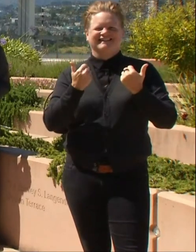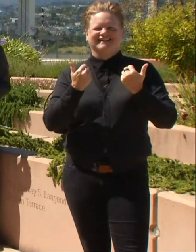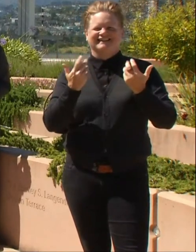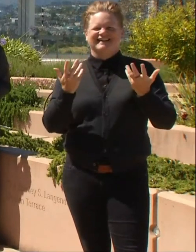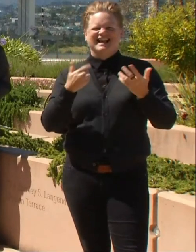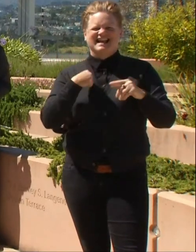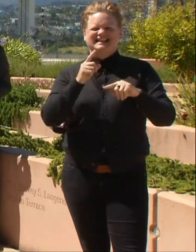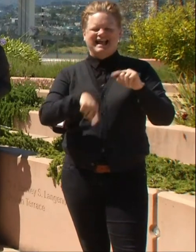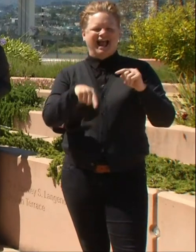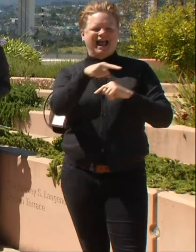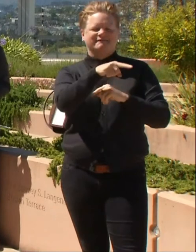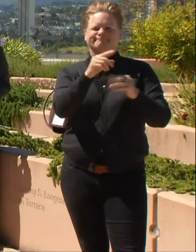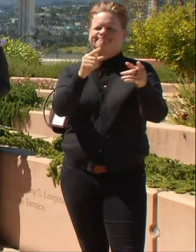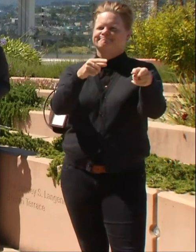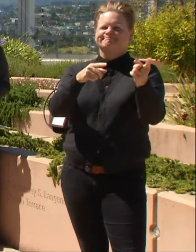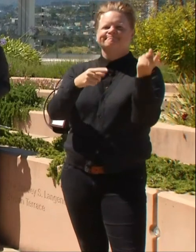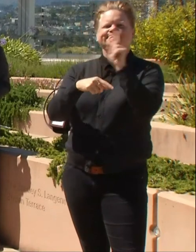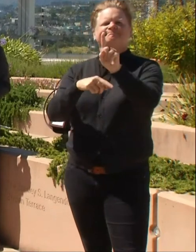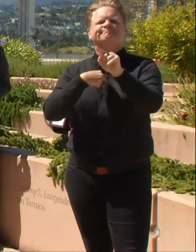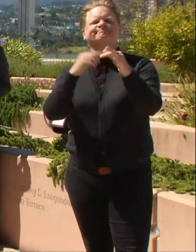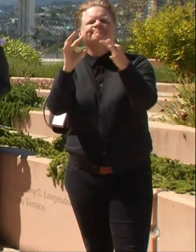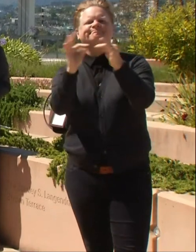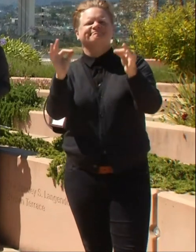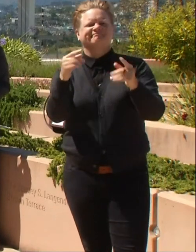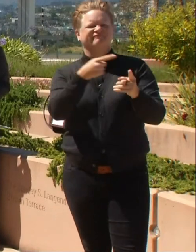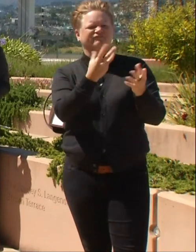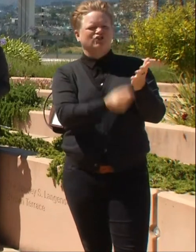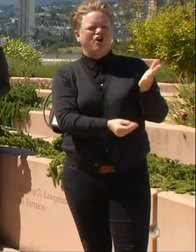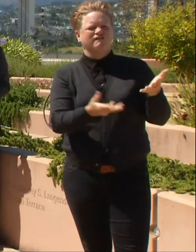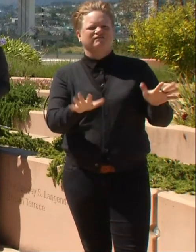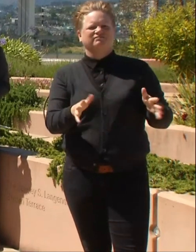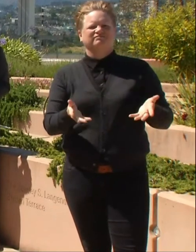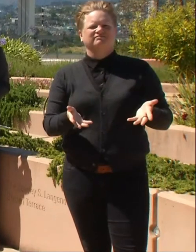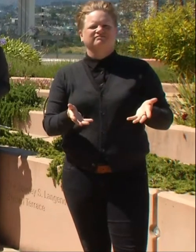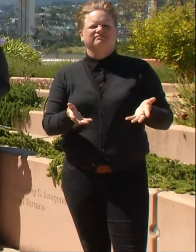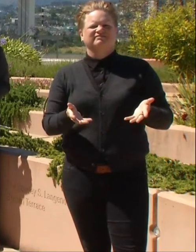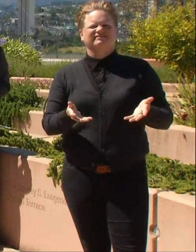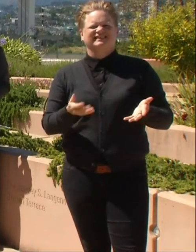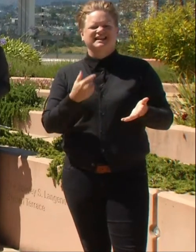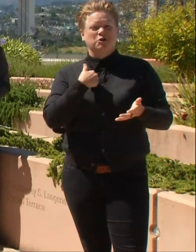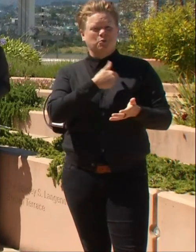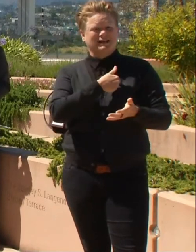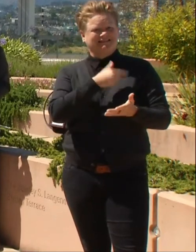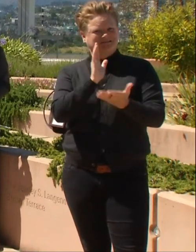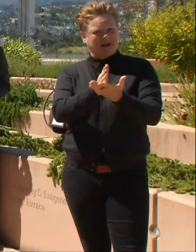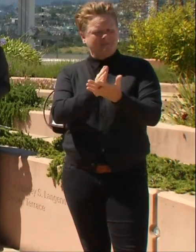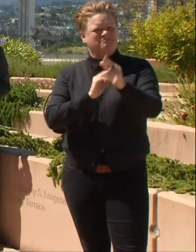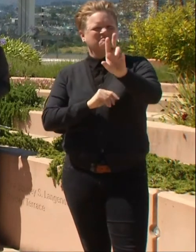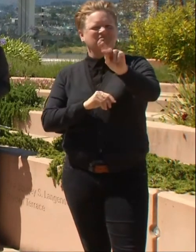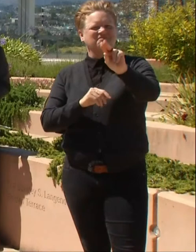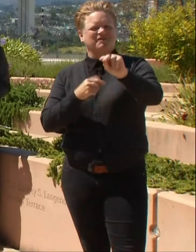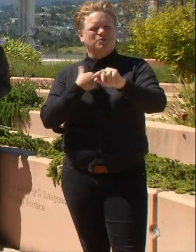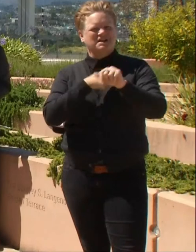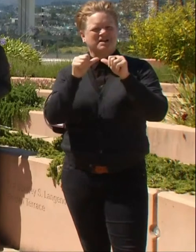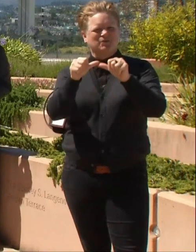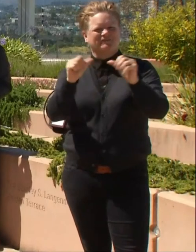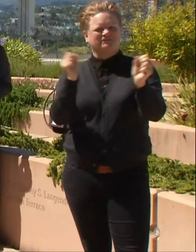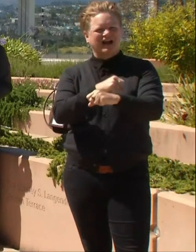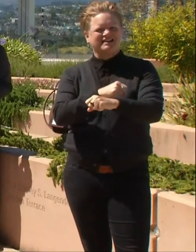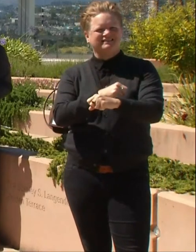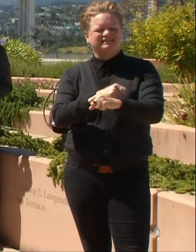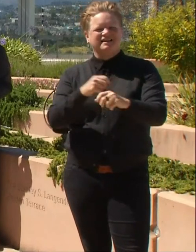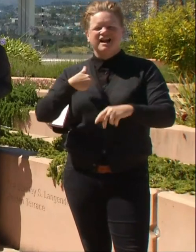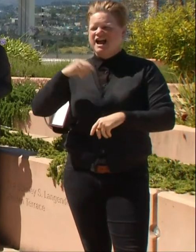families, and to tell you that we will not stop fighting. Attorney General Bonta has already committed to appealing this